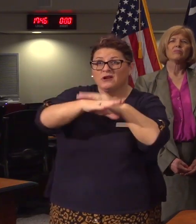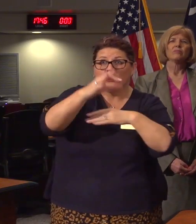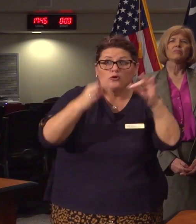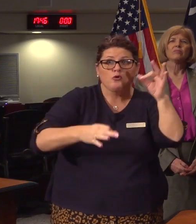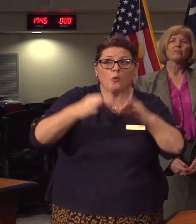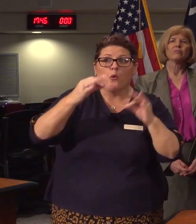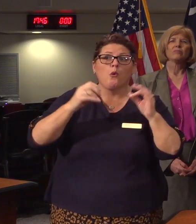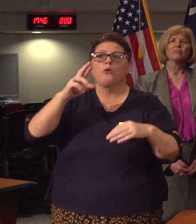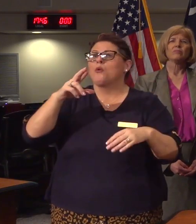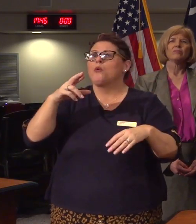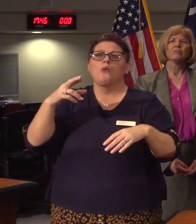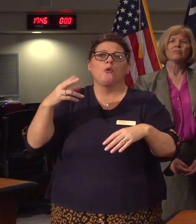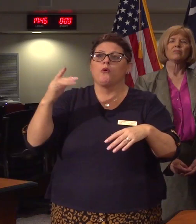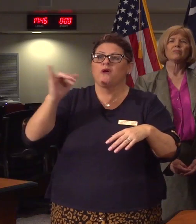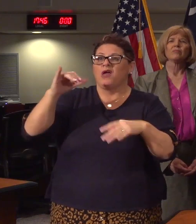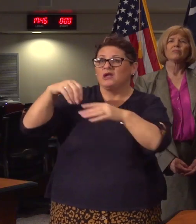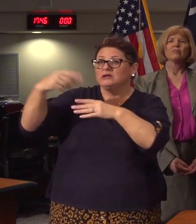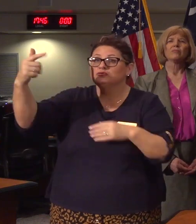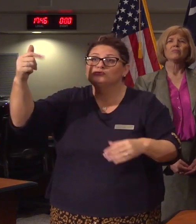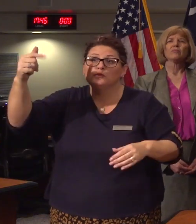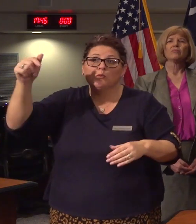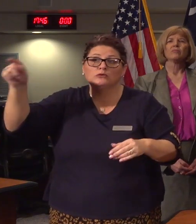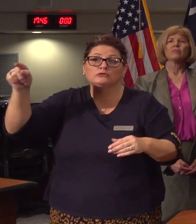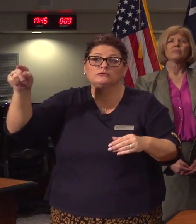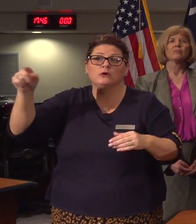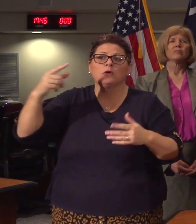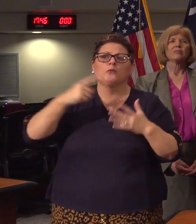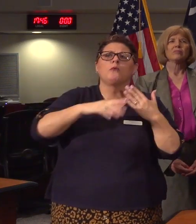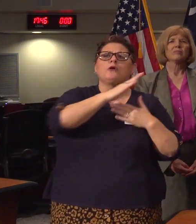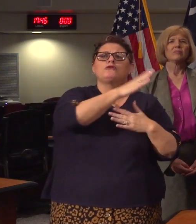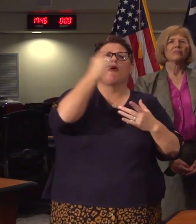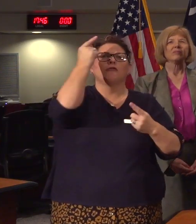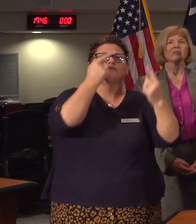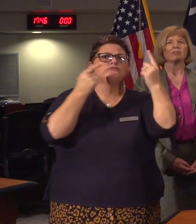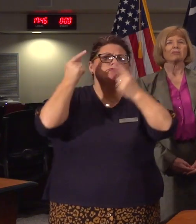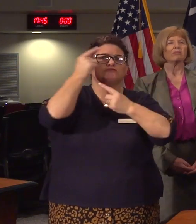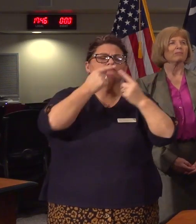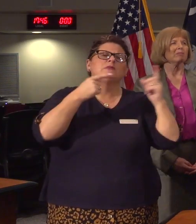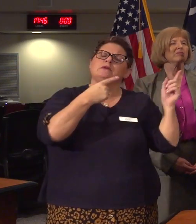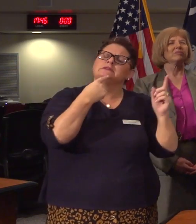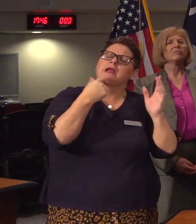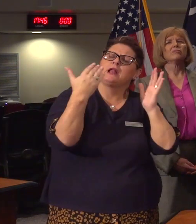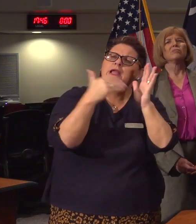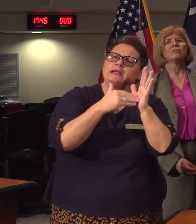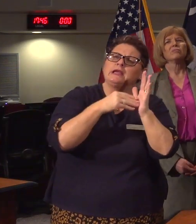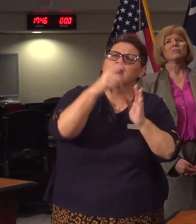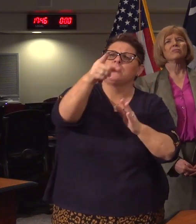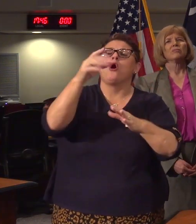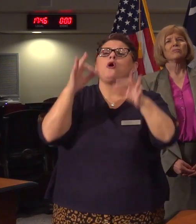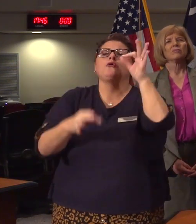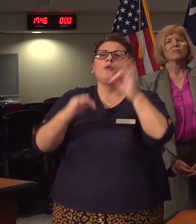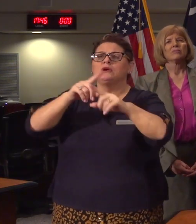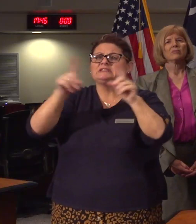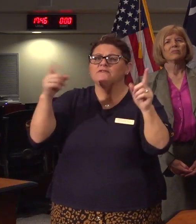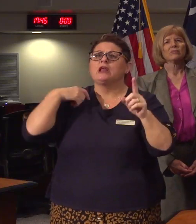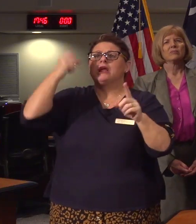maybe shutting down the courts like they've done in Georgia. What are the thoughts on that? I don't, say it again, please. System, we talk about limiting access to prisons. What